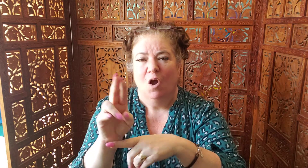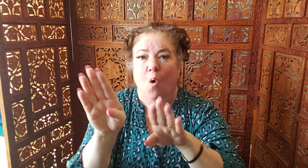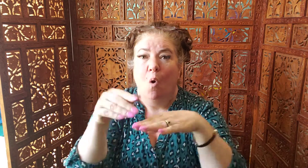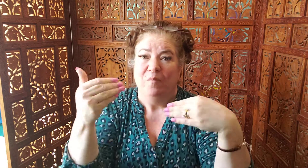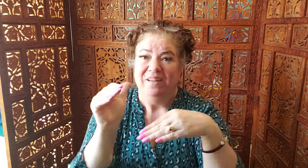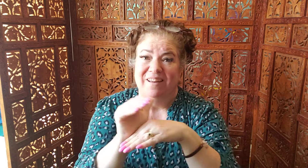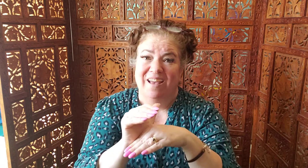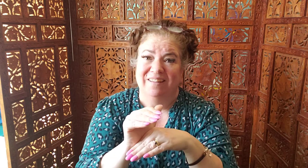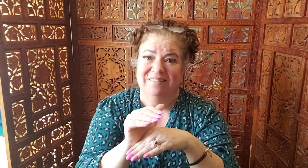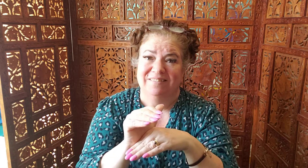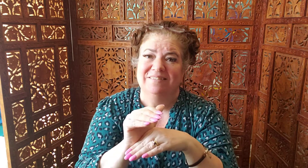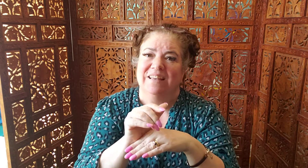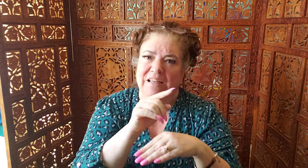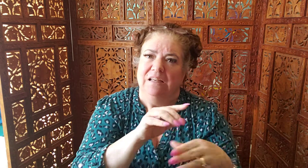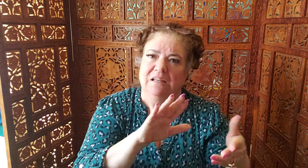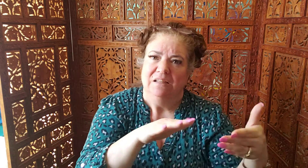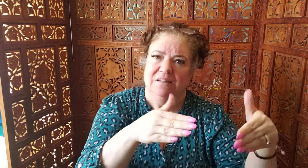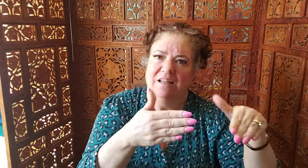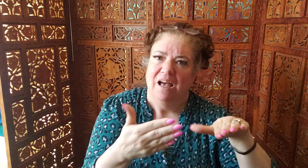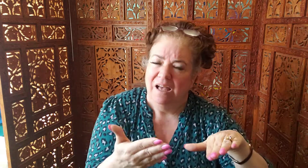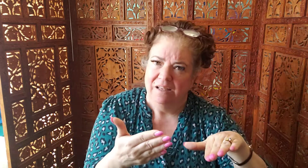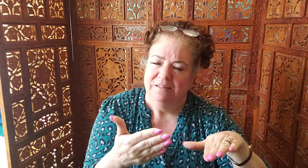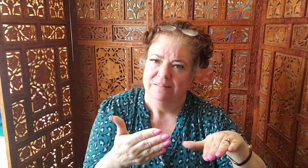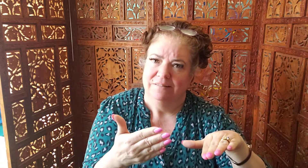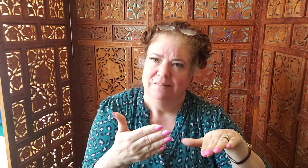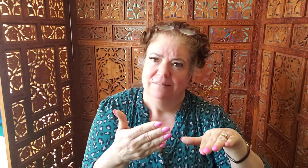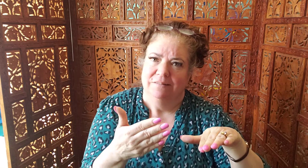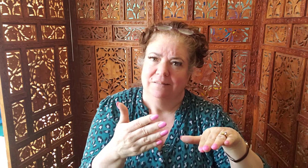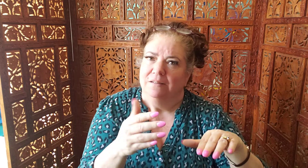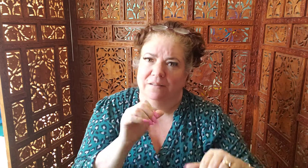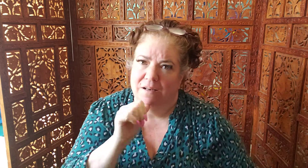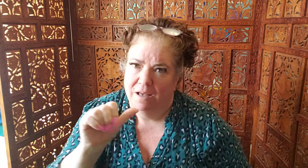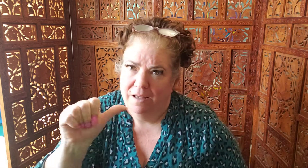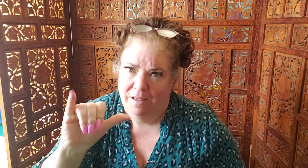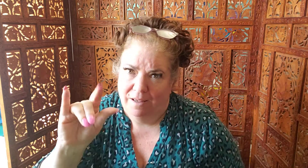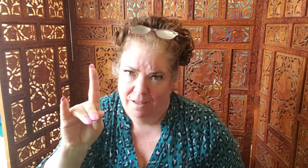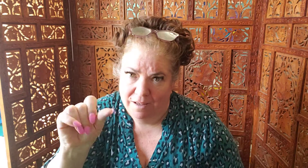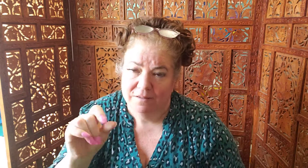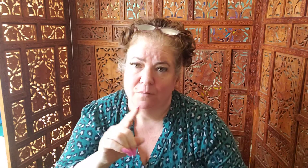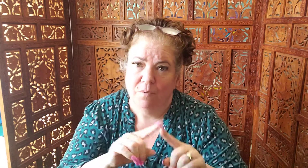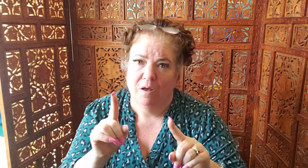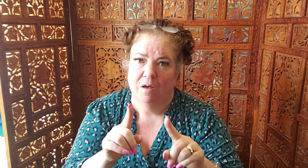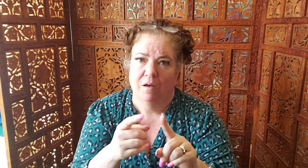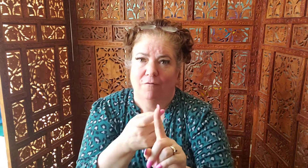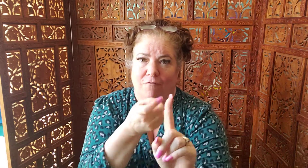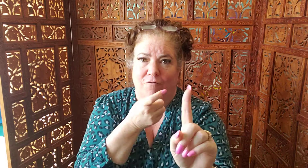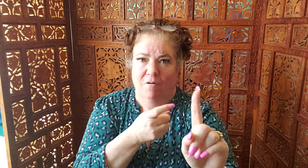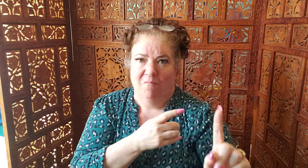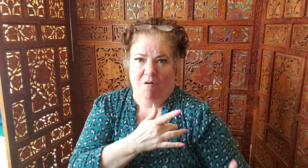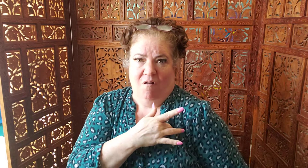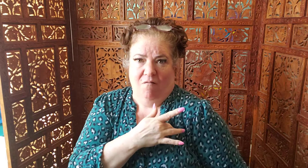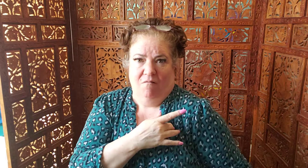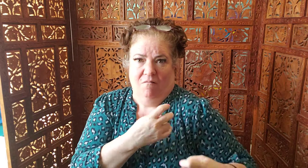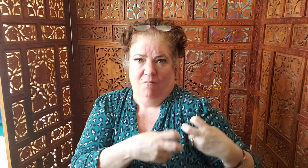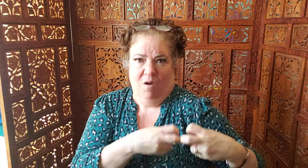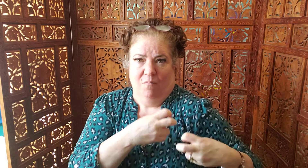of an undiagnosed heart problem. He was 35 years old. Glory,